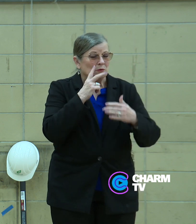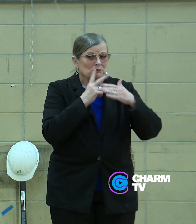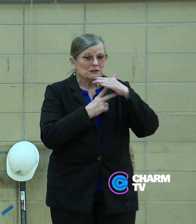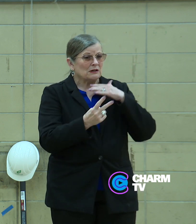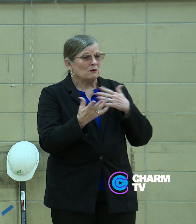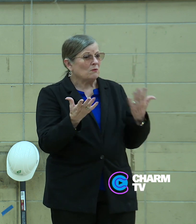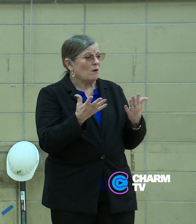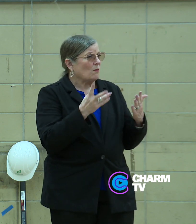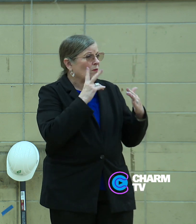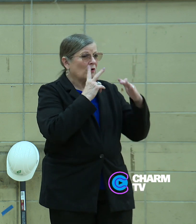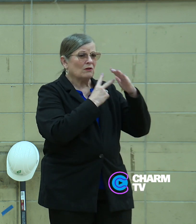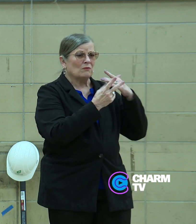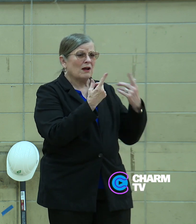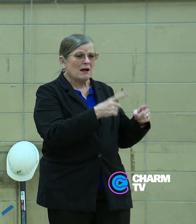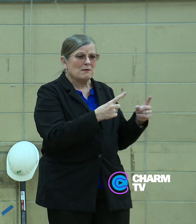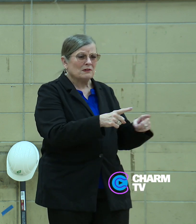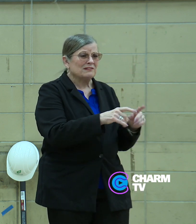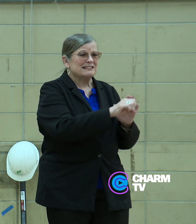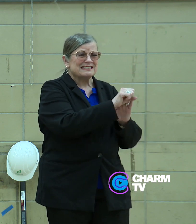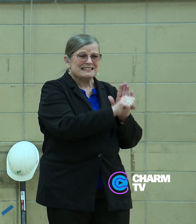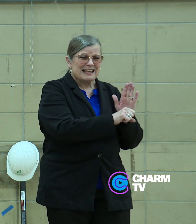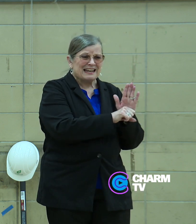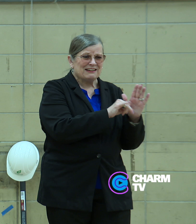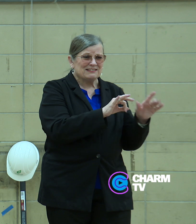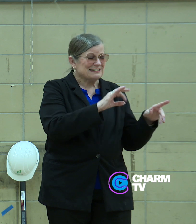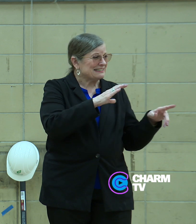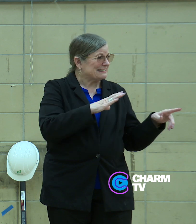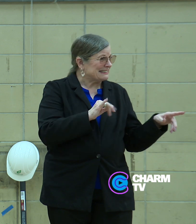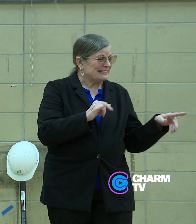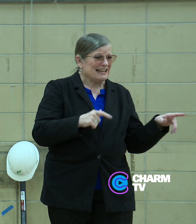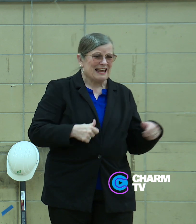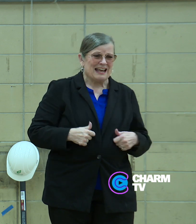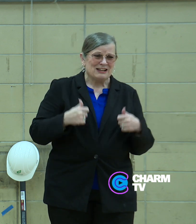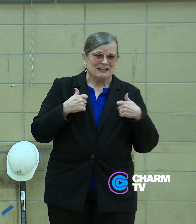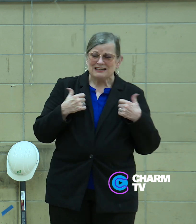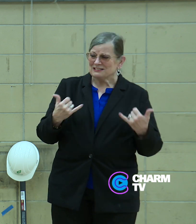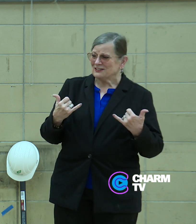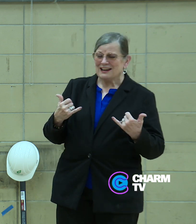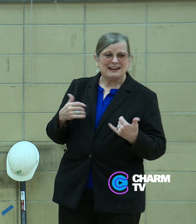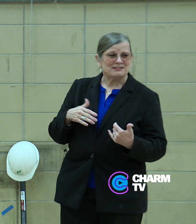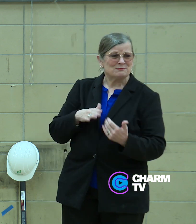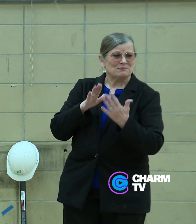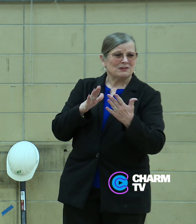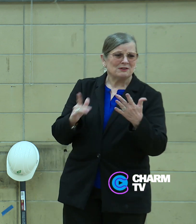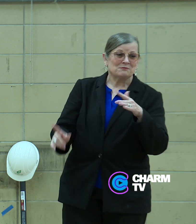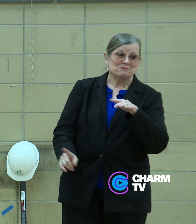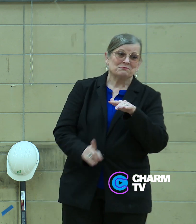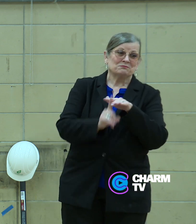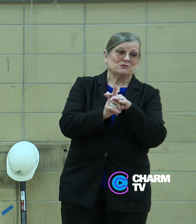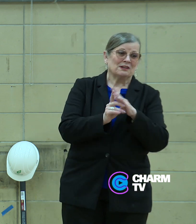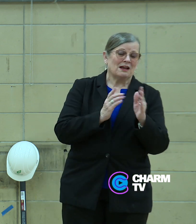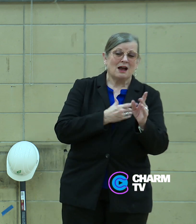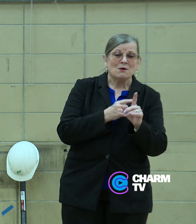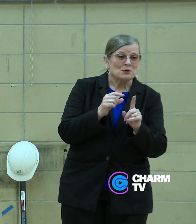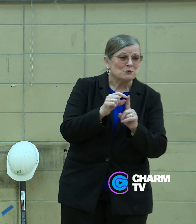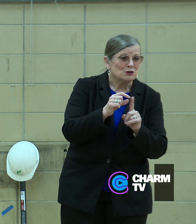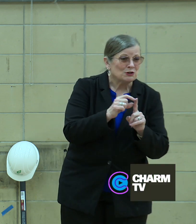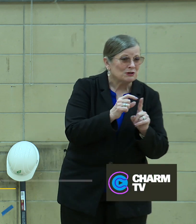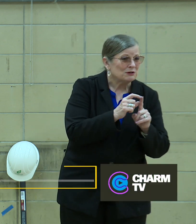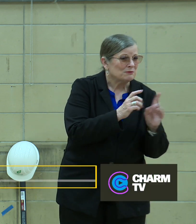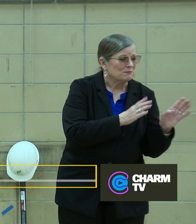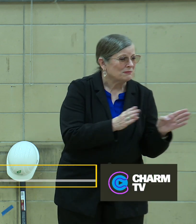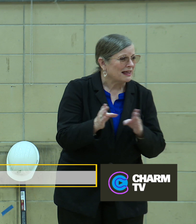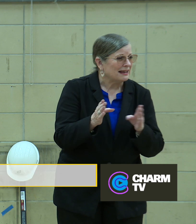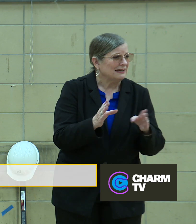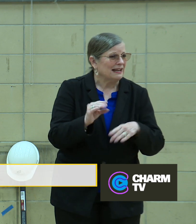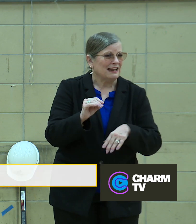during my State of the City address, and here we are today talking about the manifestation of our words, our plans, and most importantly, our